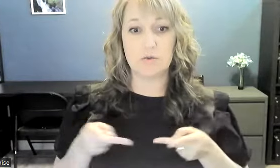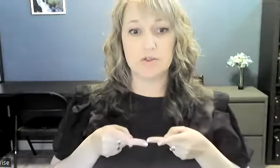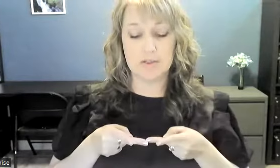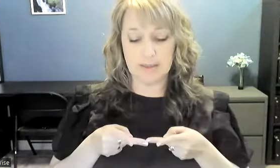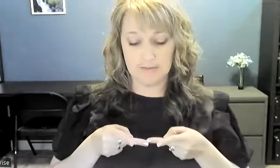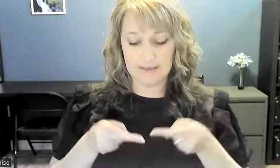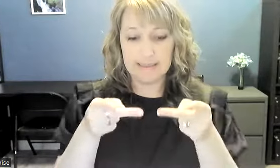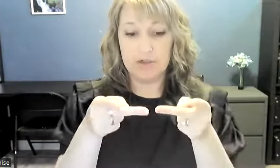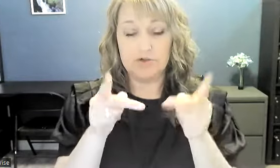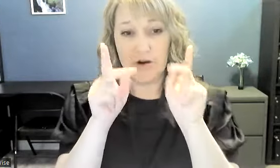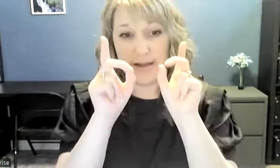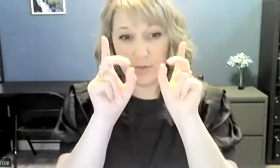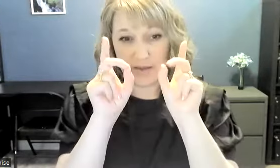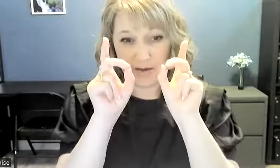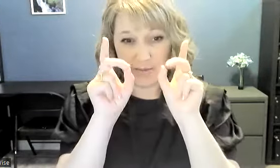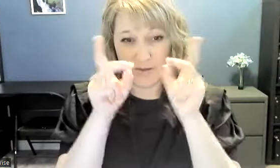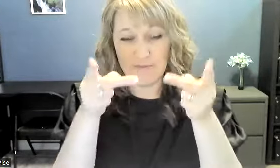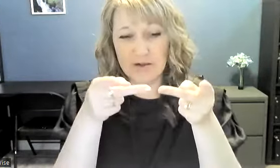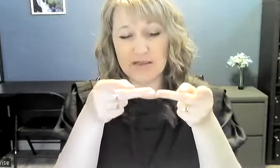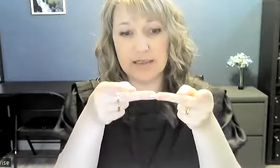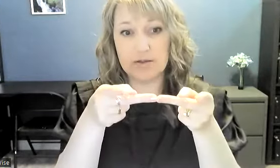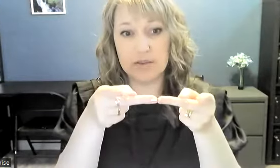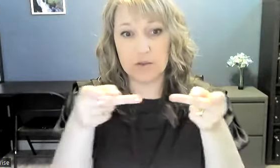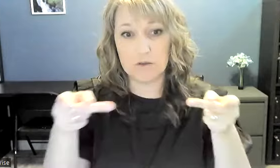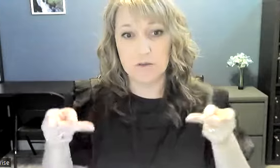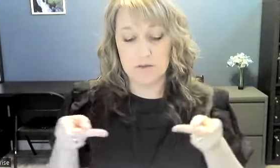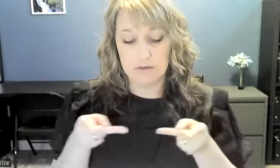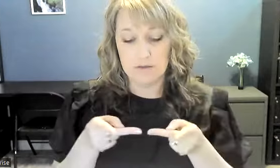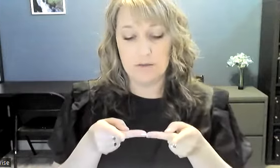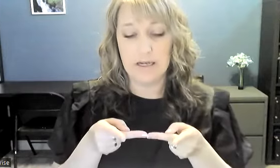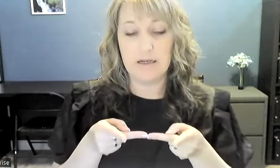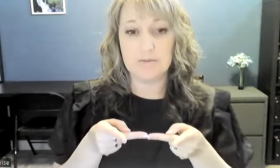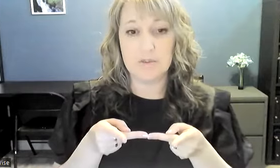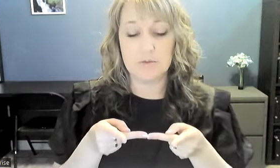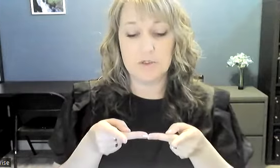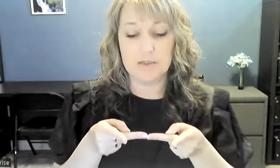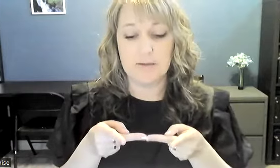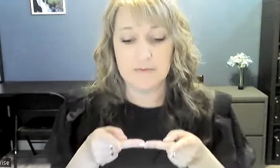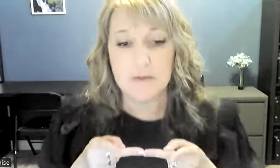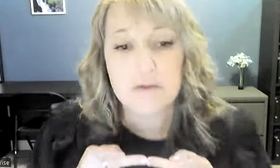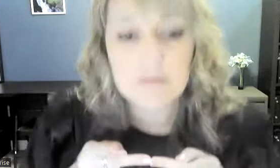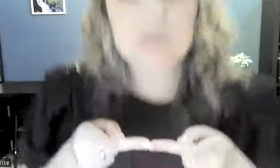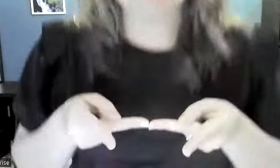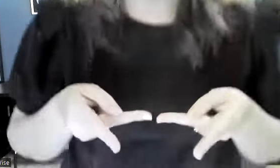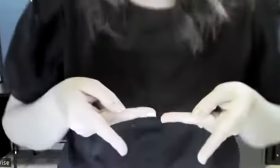towards yourself. It's like you're drawing with your middle fingers a little circle and it comes toward yourself. So let me show you that this